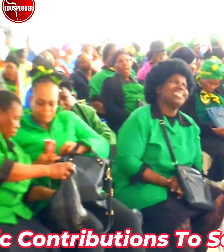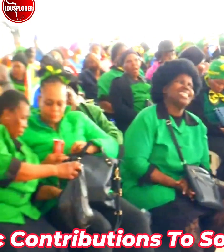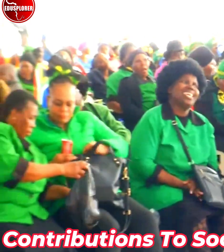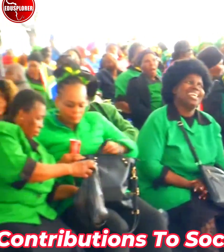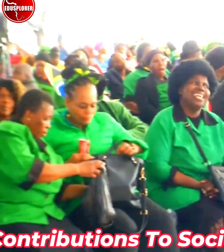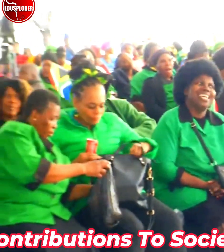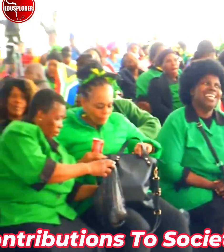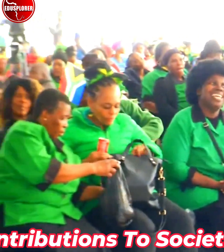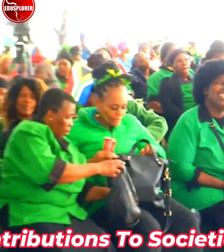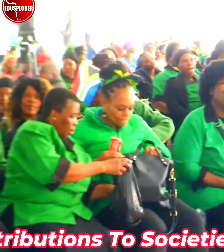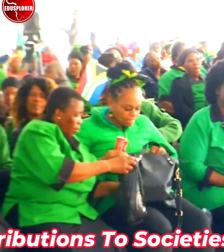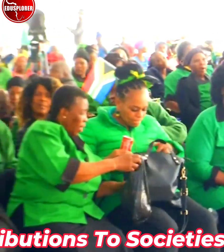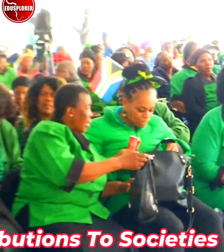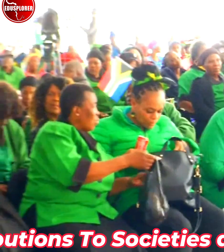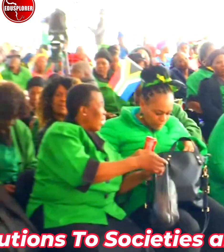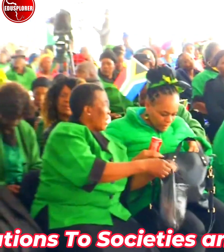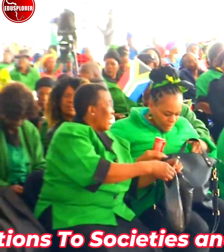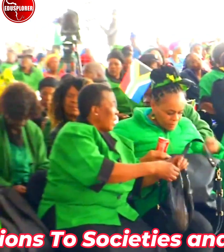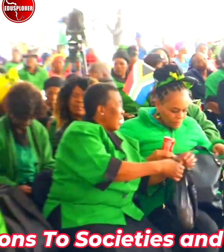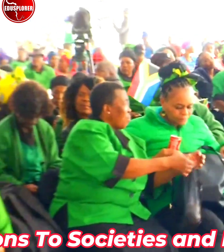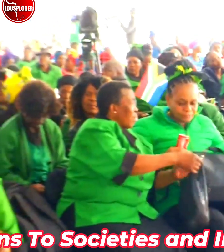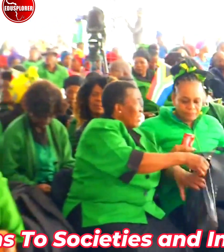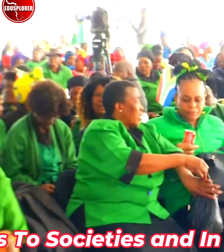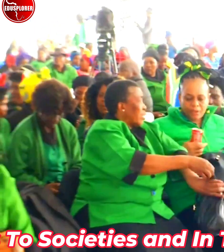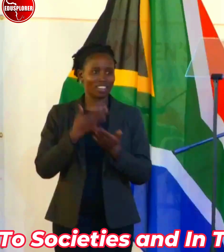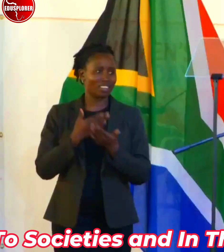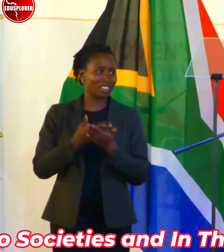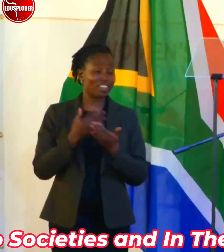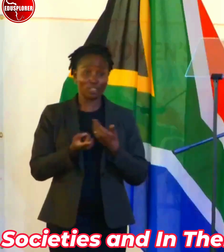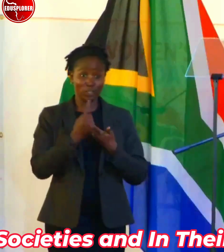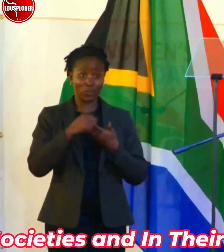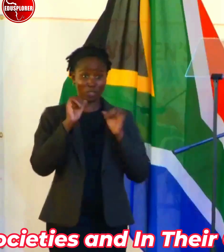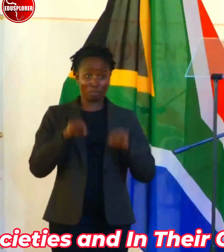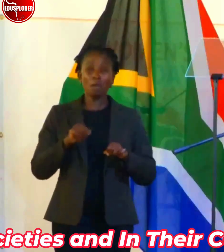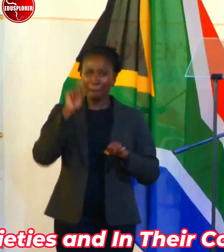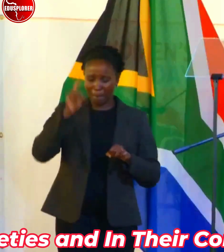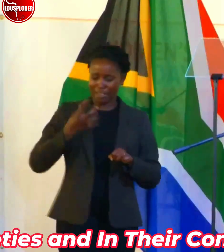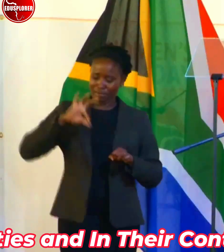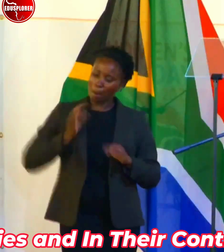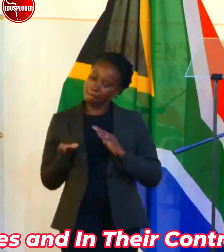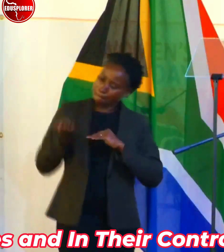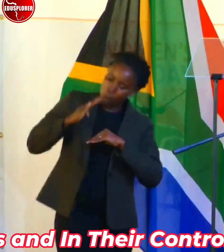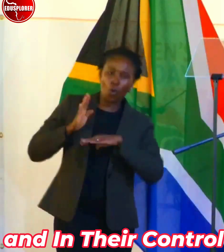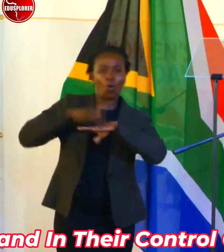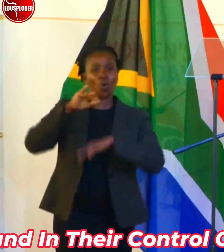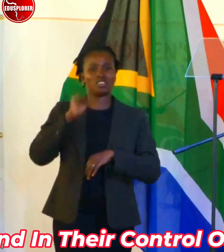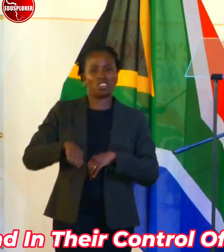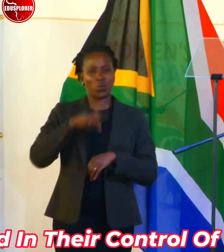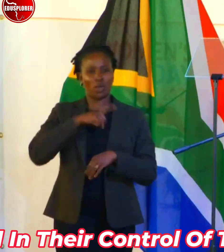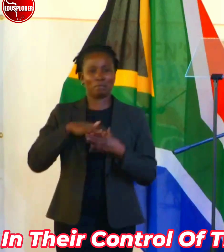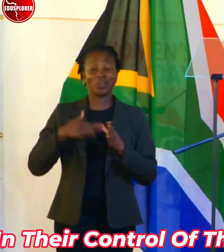In fact, right now, I'm sure you will all join me, they should actually be getting more paid because they